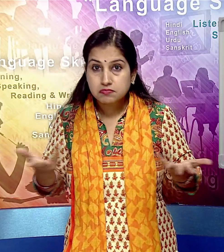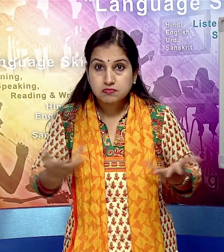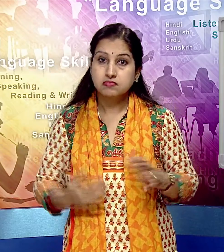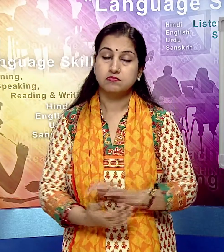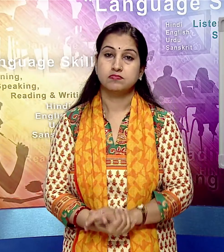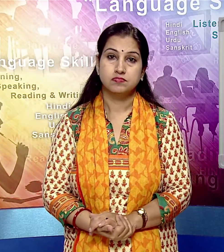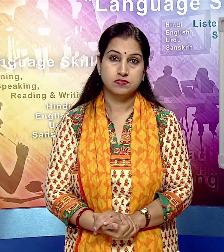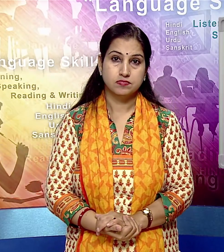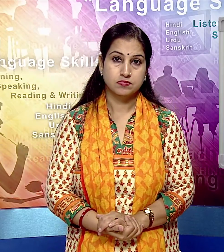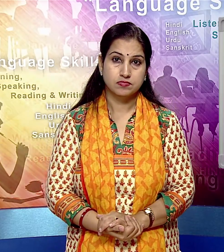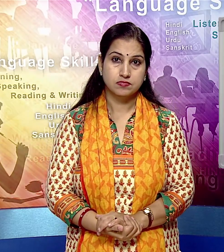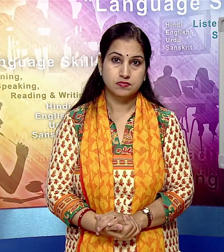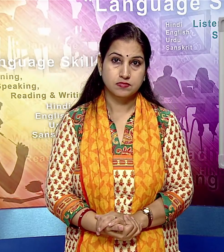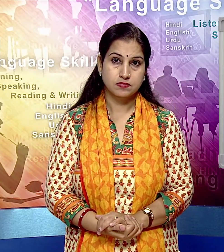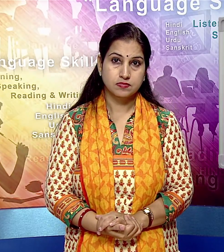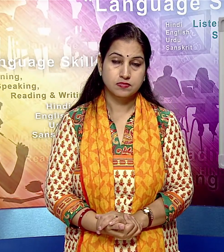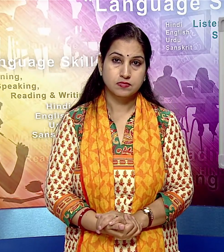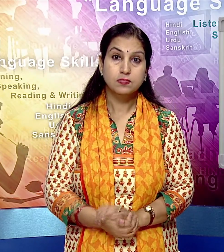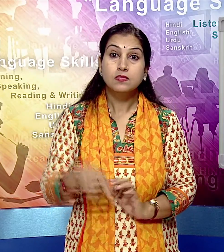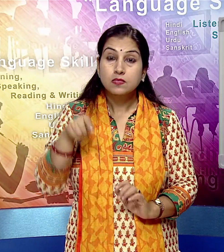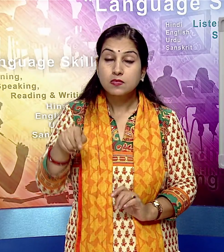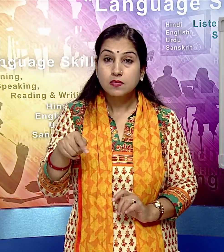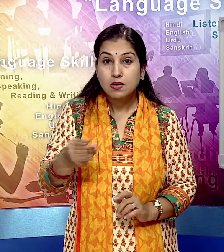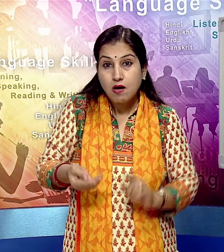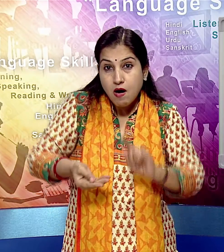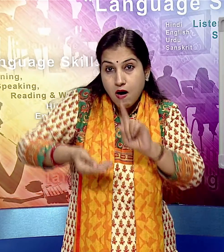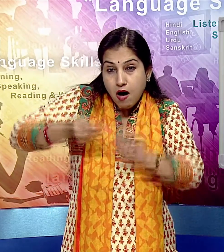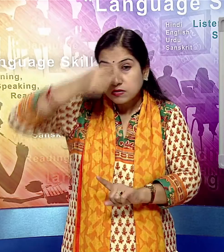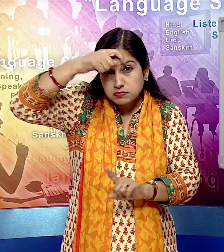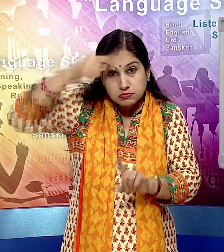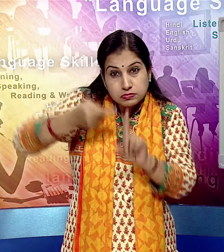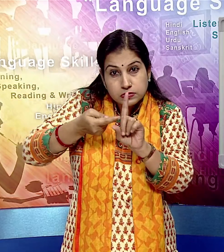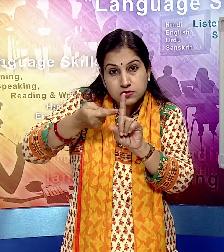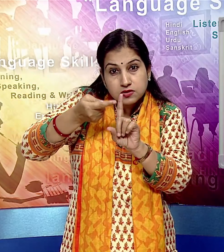use of high heat require extra care.